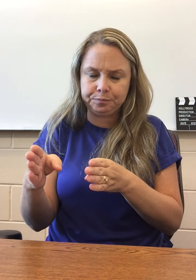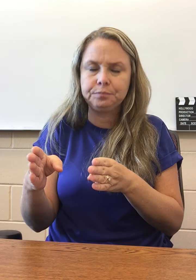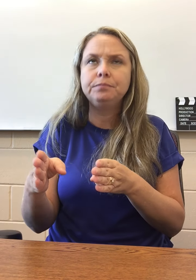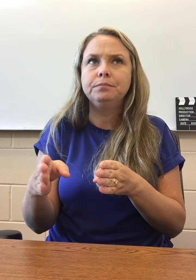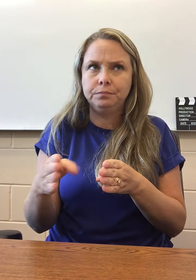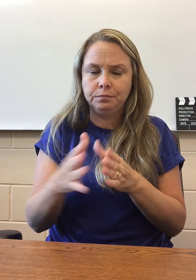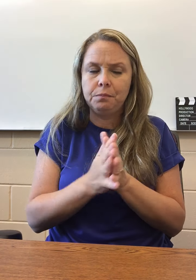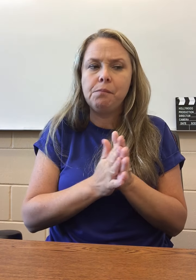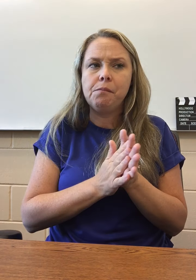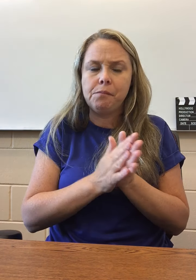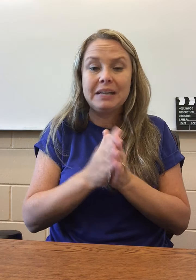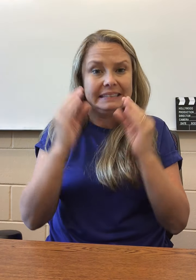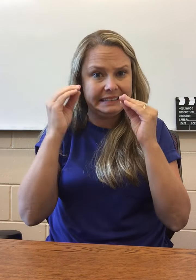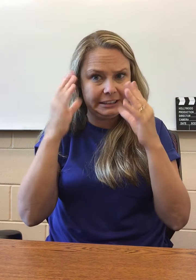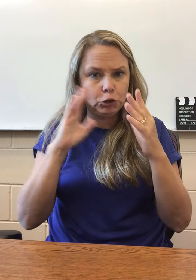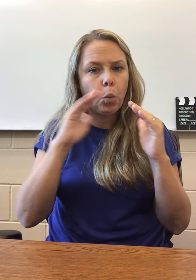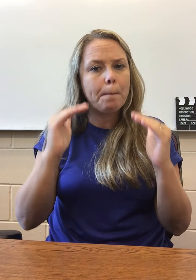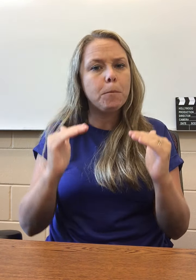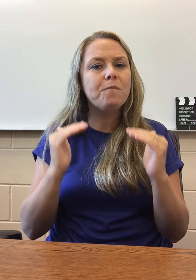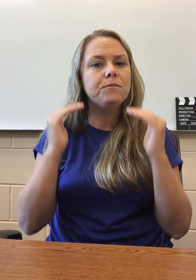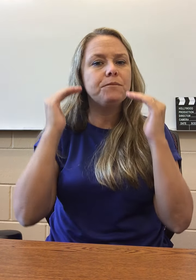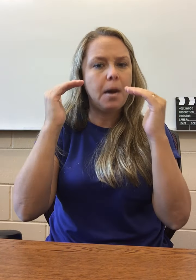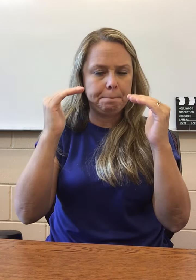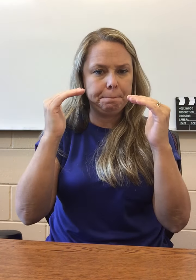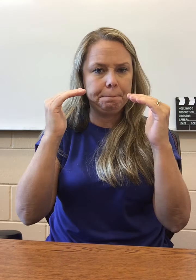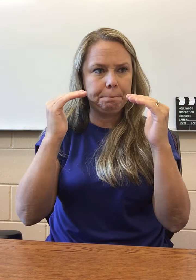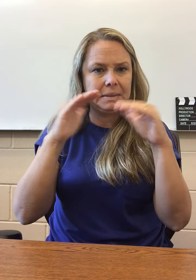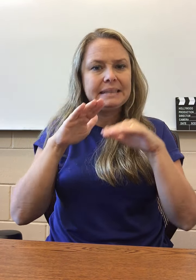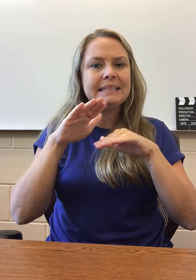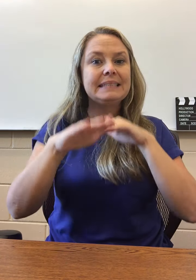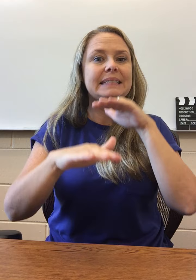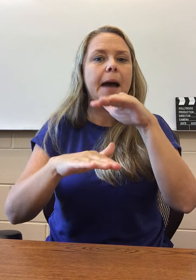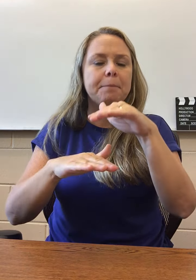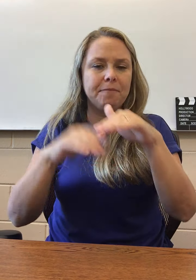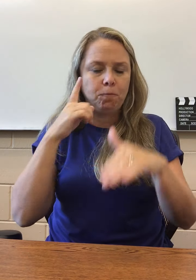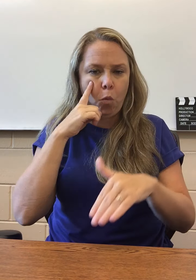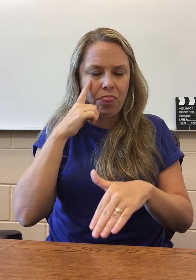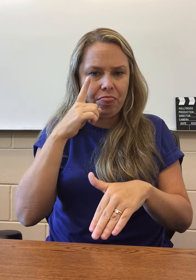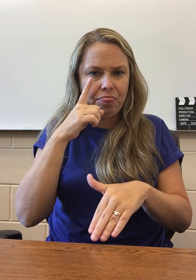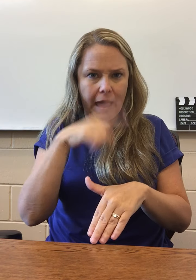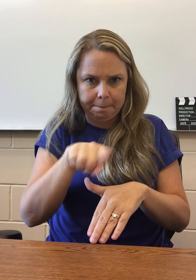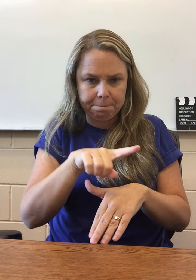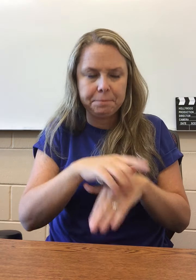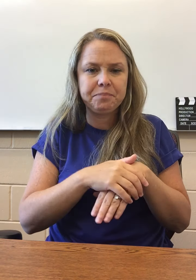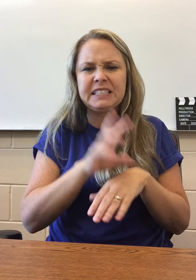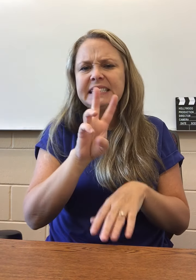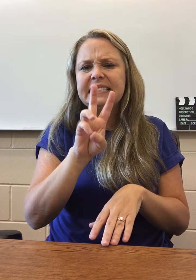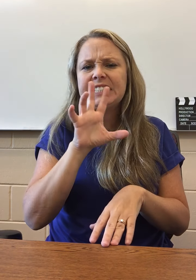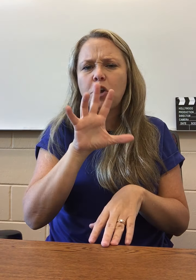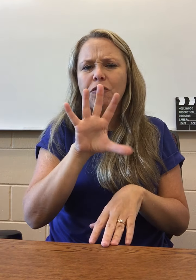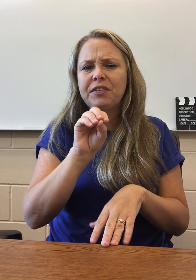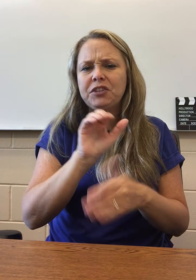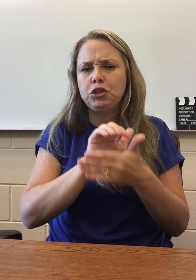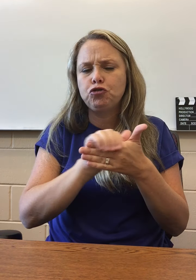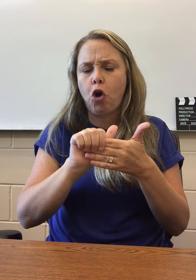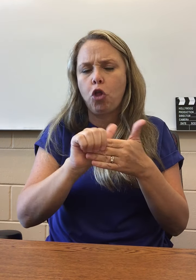teachers would move up a step into the next step for them and there's a 650 differentiation between steps